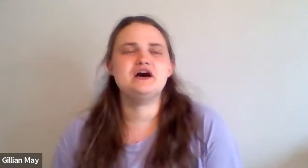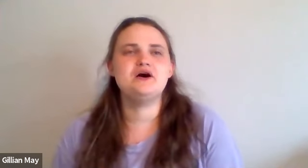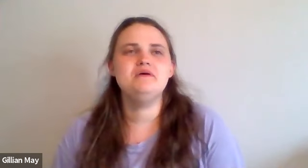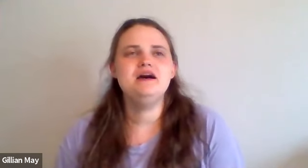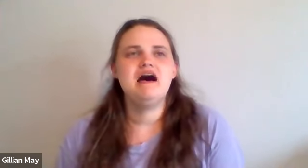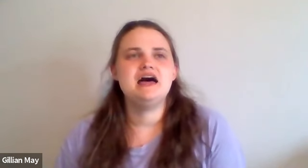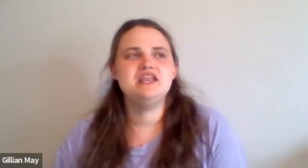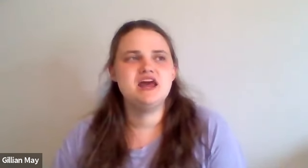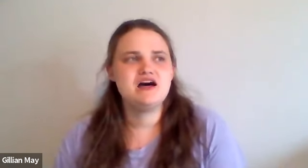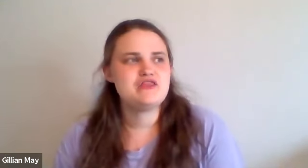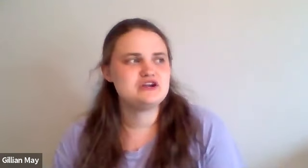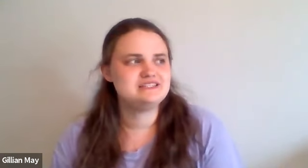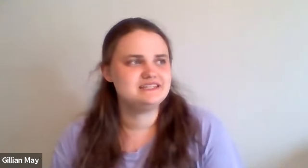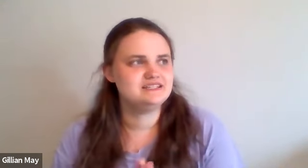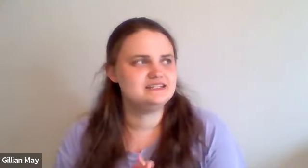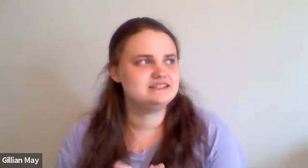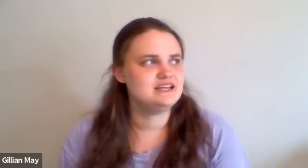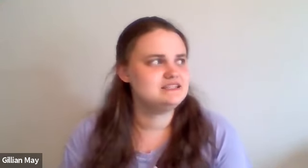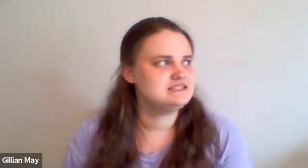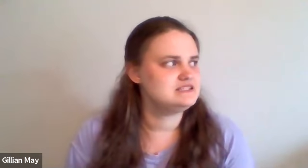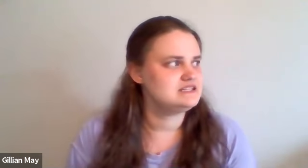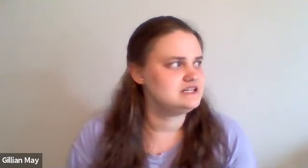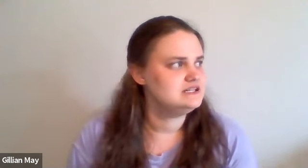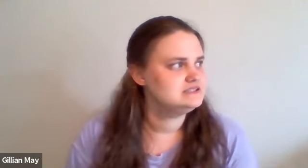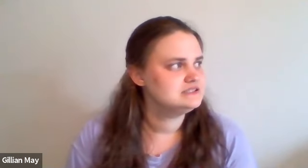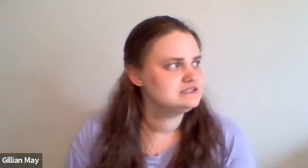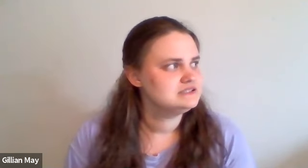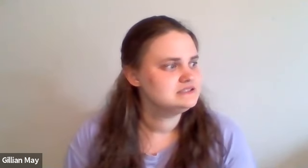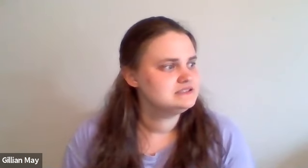so another sentence. Let's see.